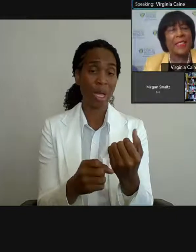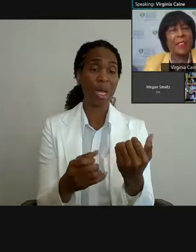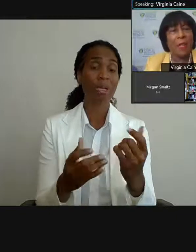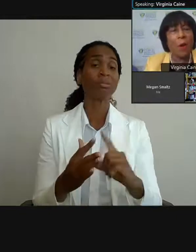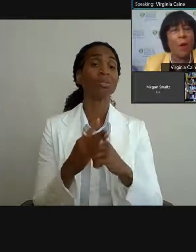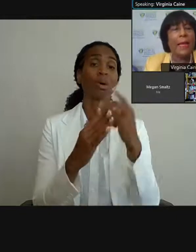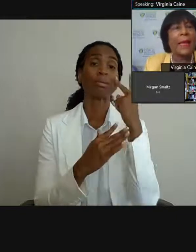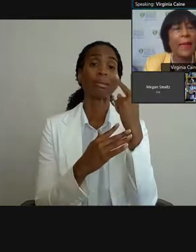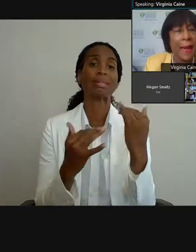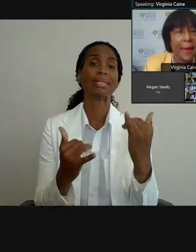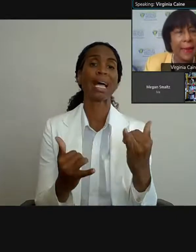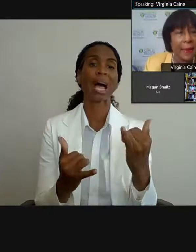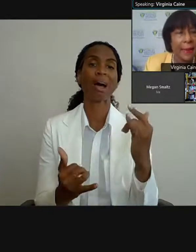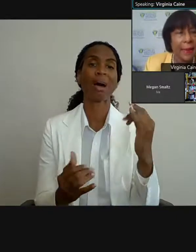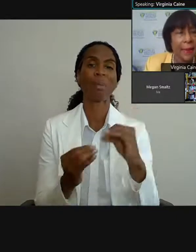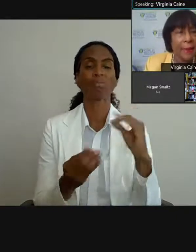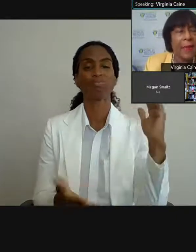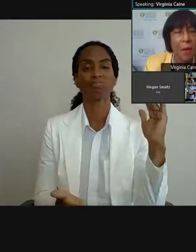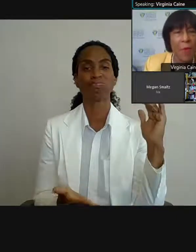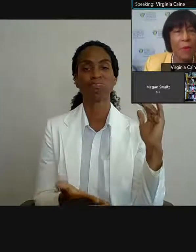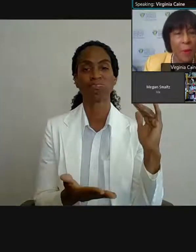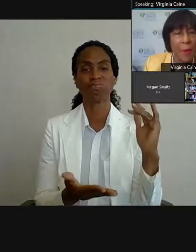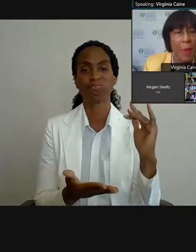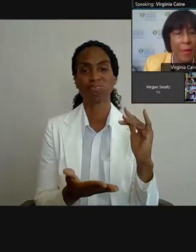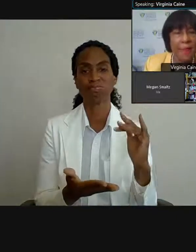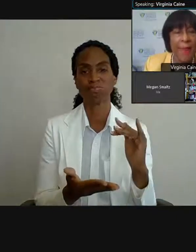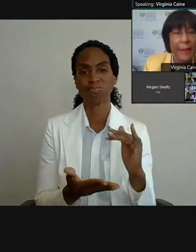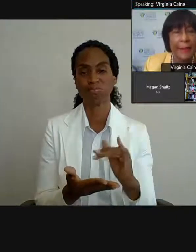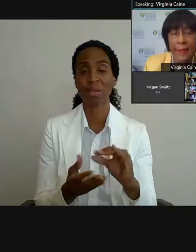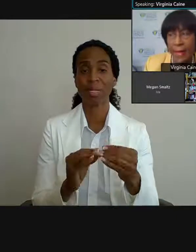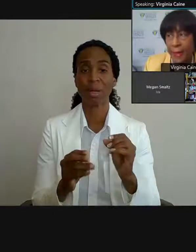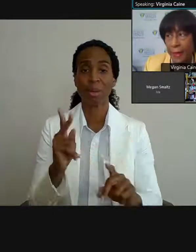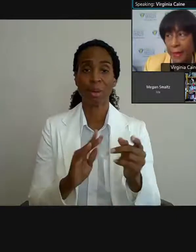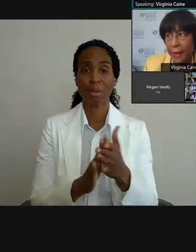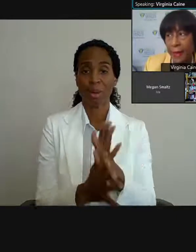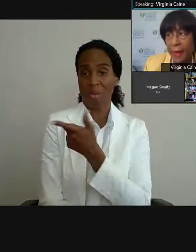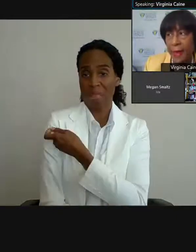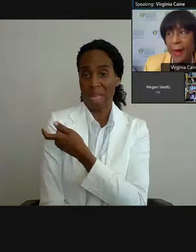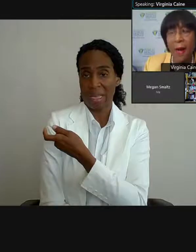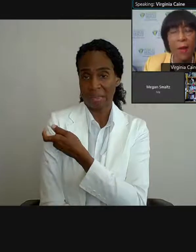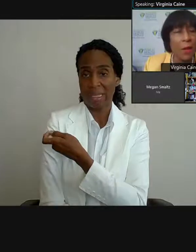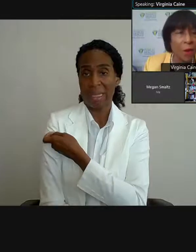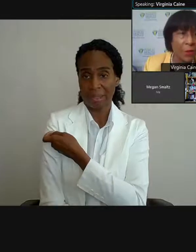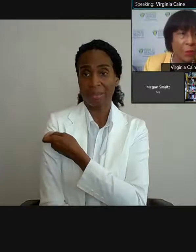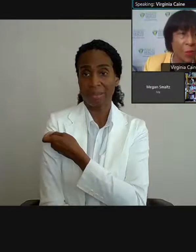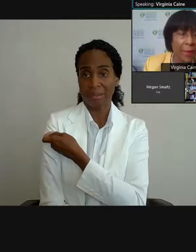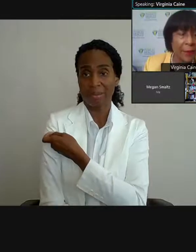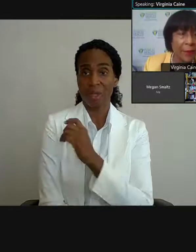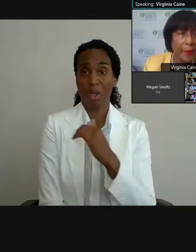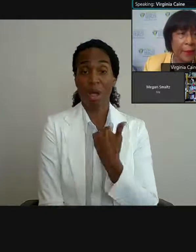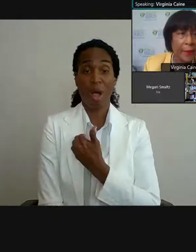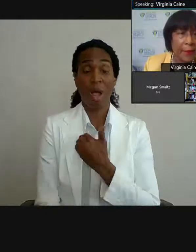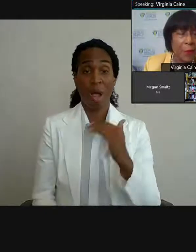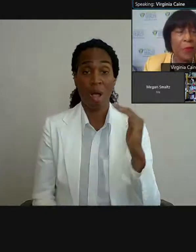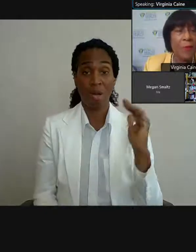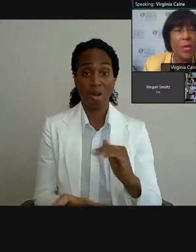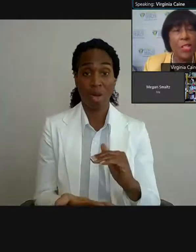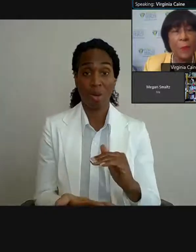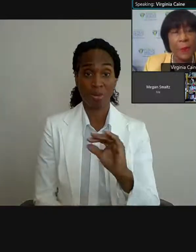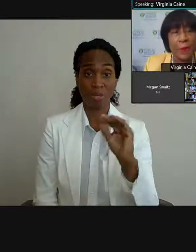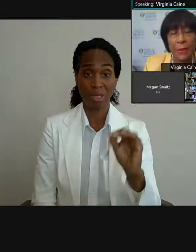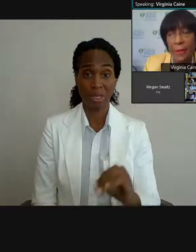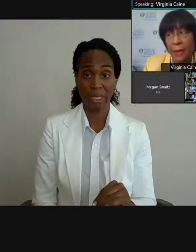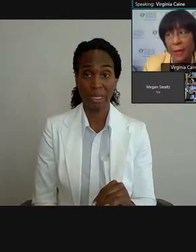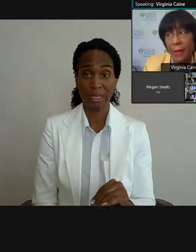to see a slower decline in the number of people being vaccinated. And our lowest rate we've